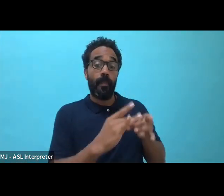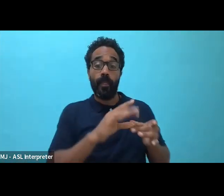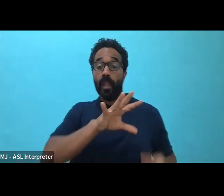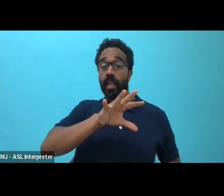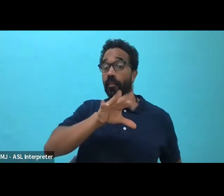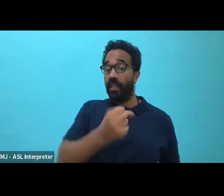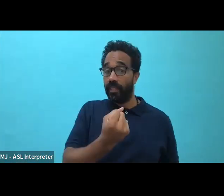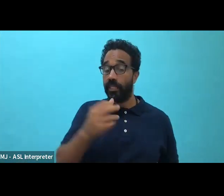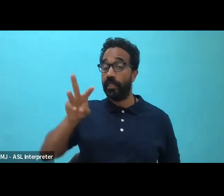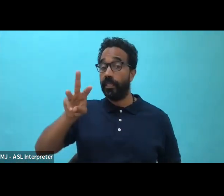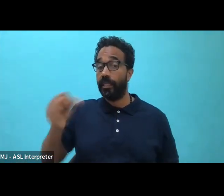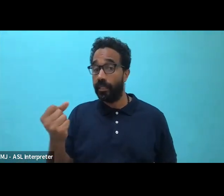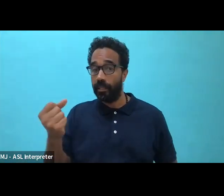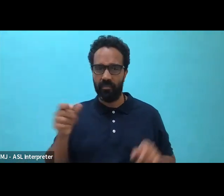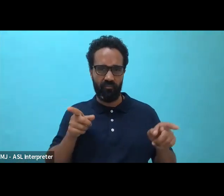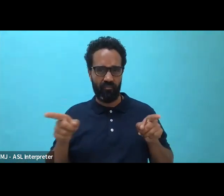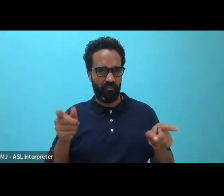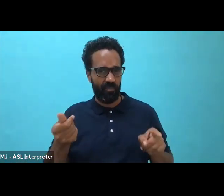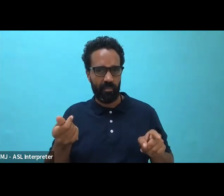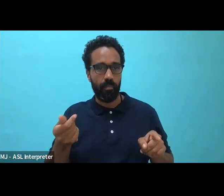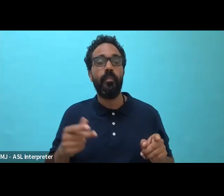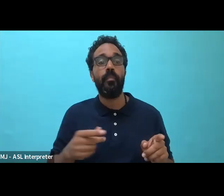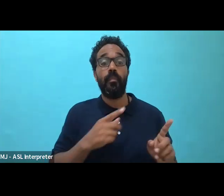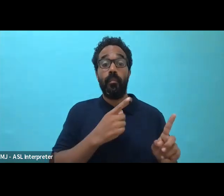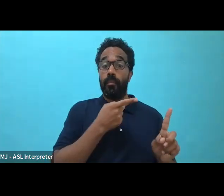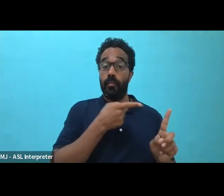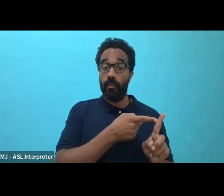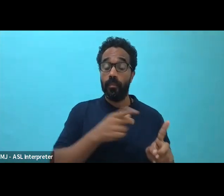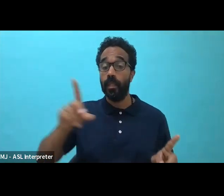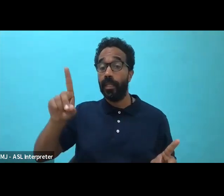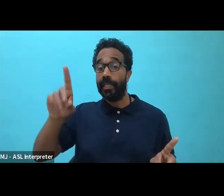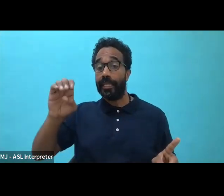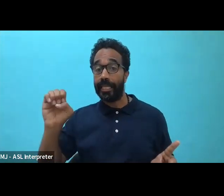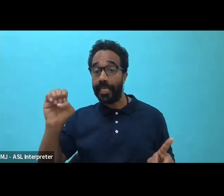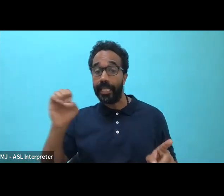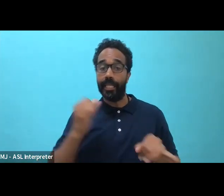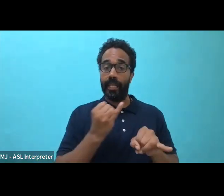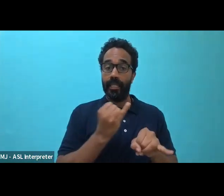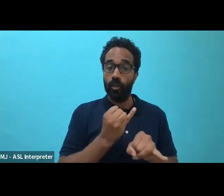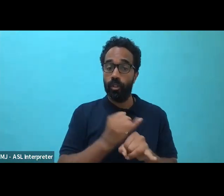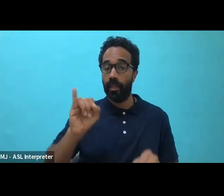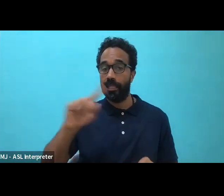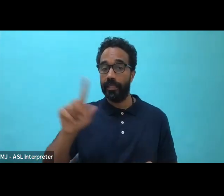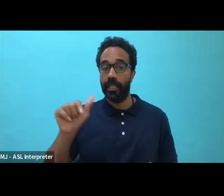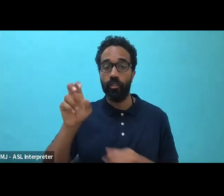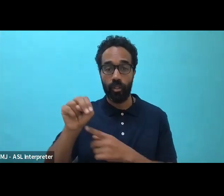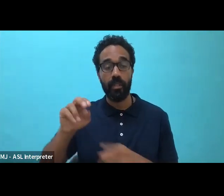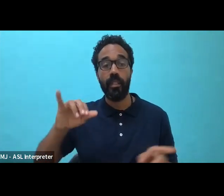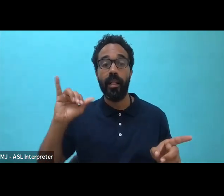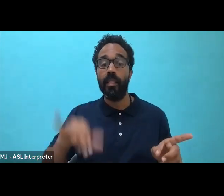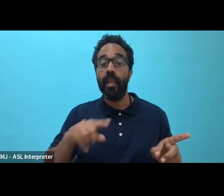movement. And the first one is deinstitutionalization. People in